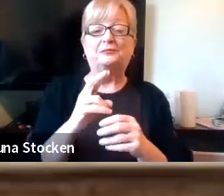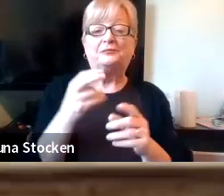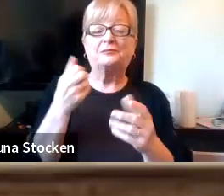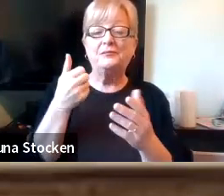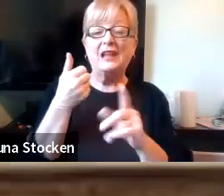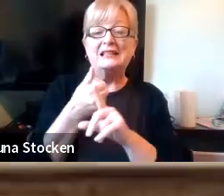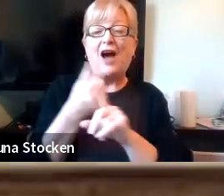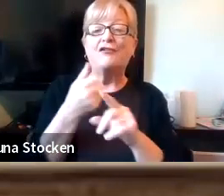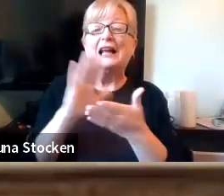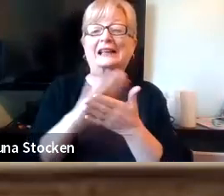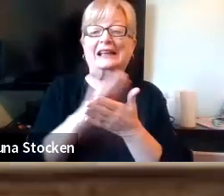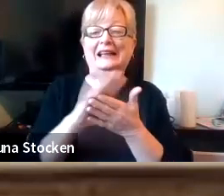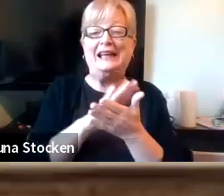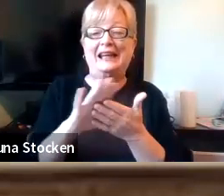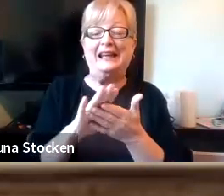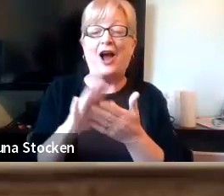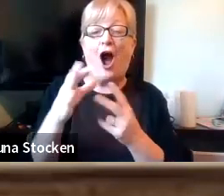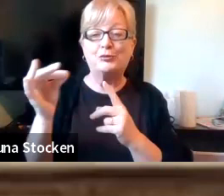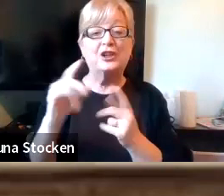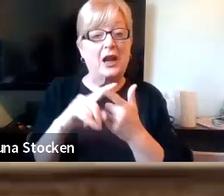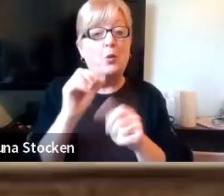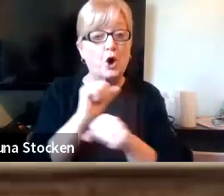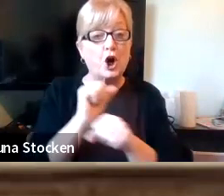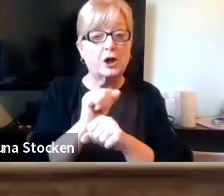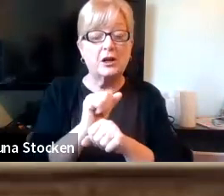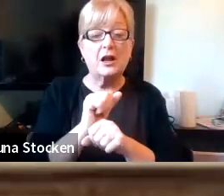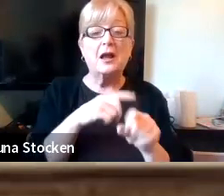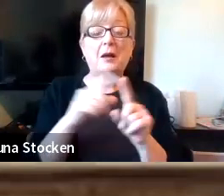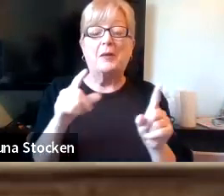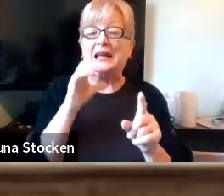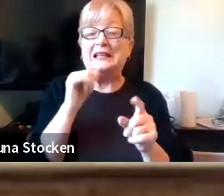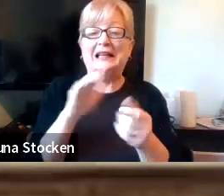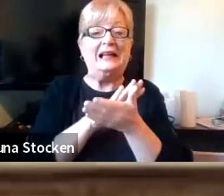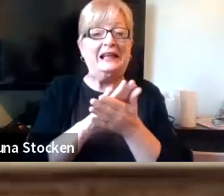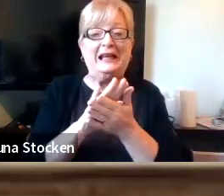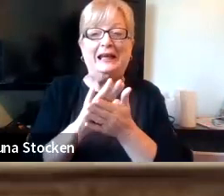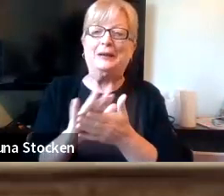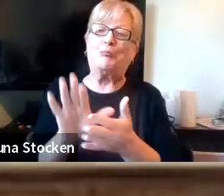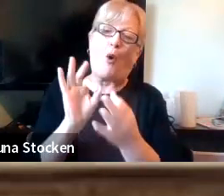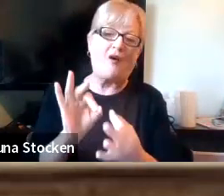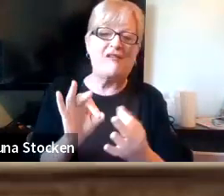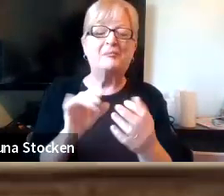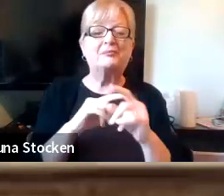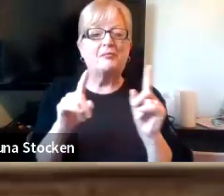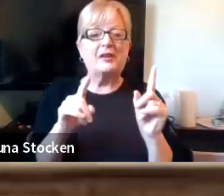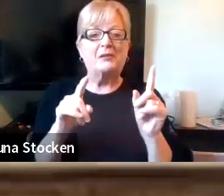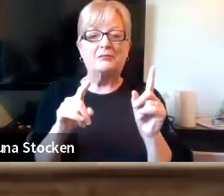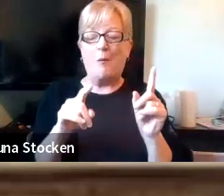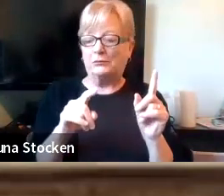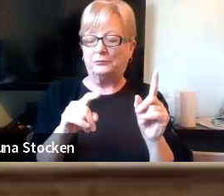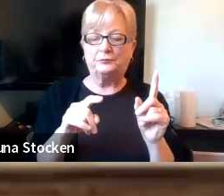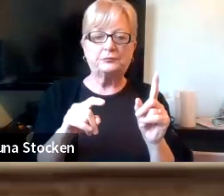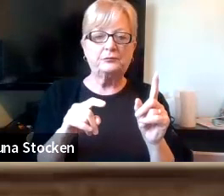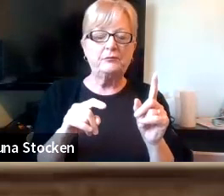did. It worked, but it didn't get everything, but full disclosure, I